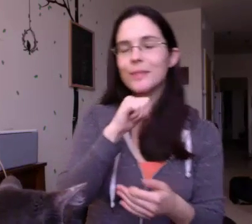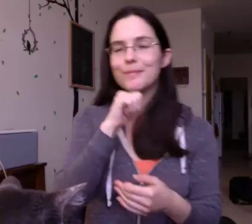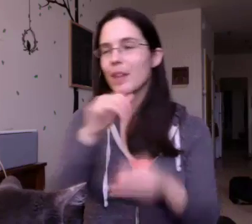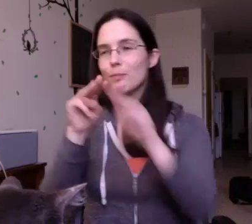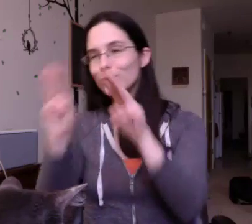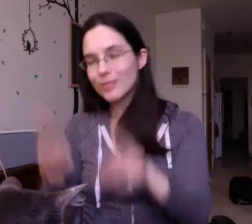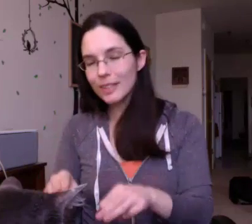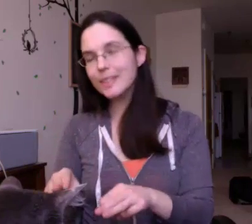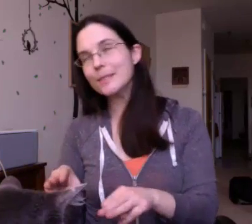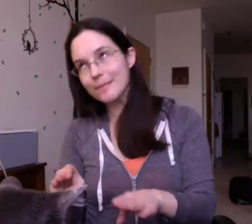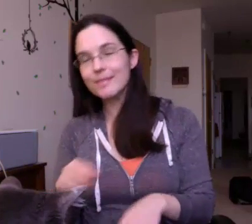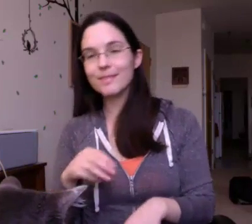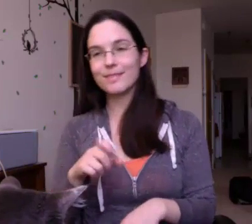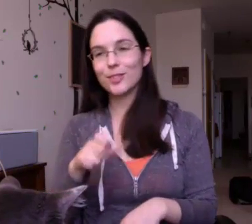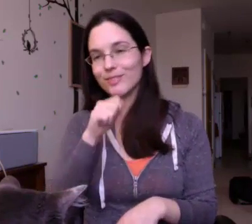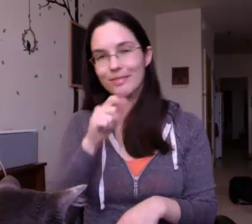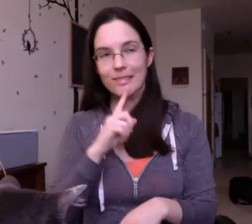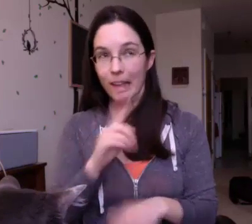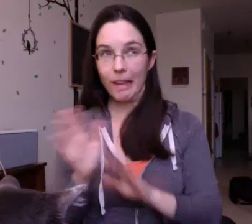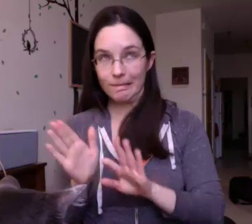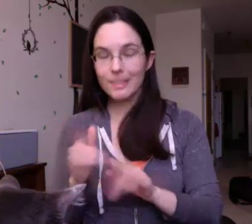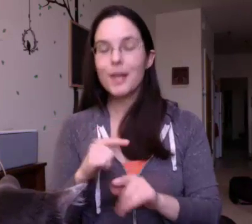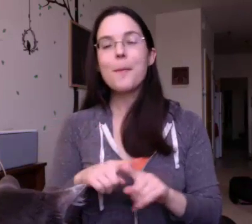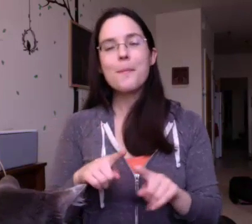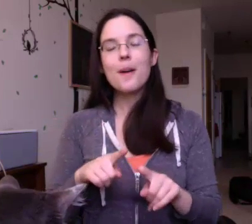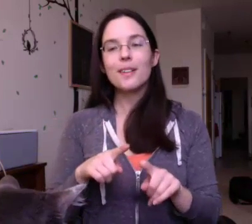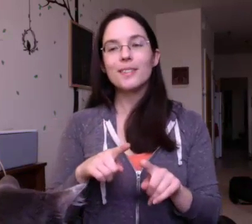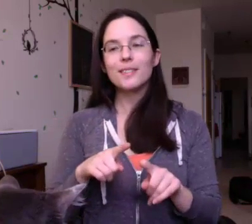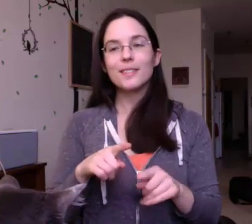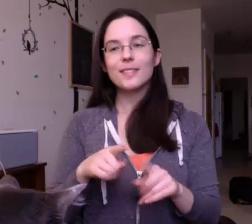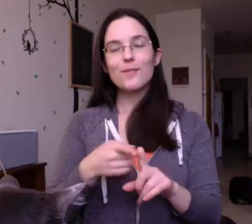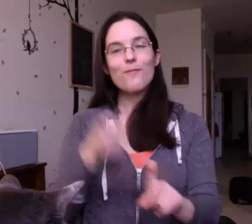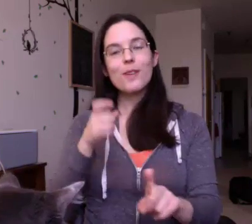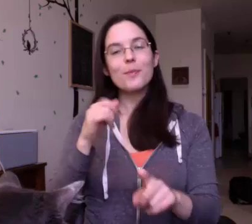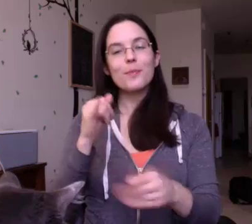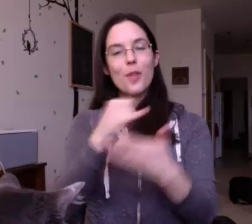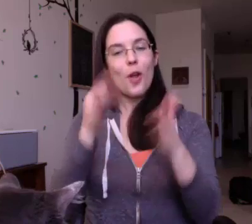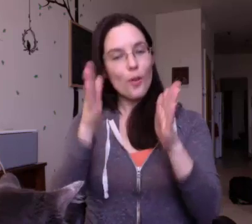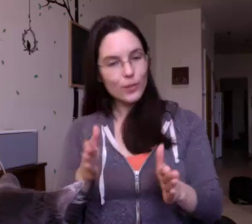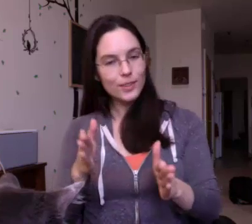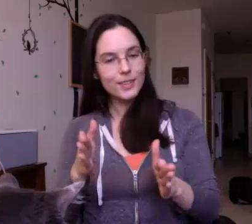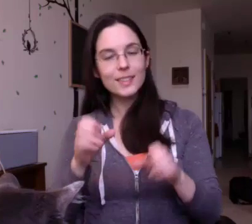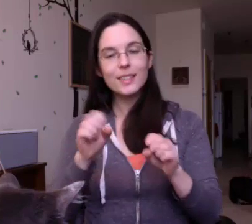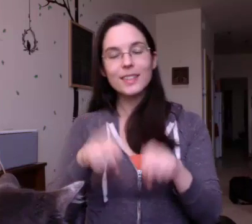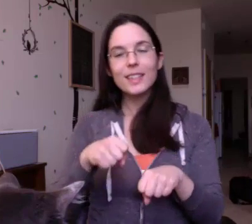that's been my humbling experience in this. I mean, I hope in this digital medium that we do justice to their artwork and represent it